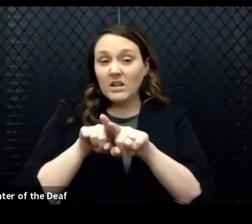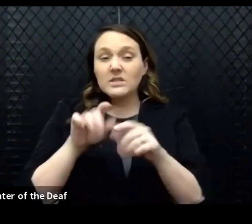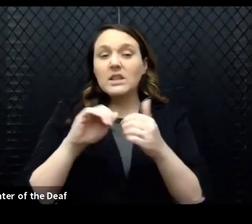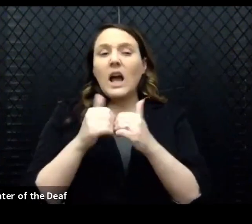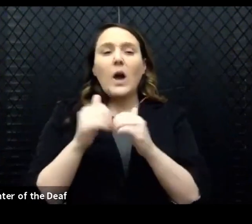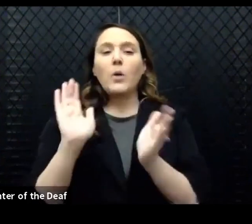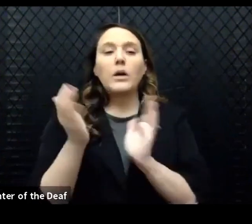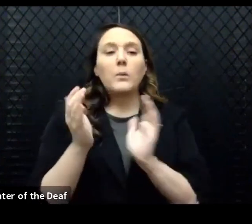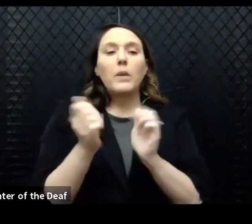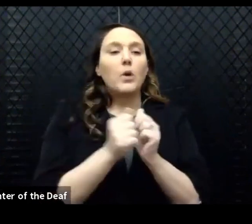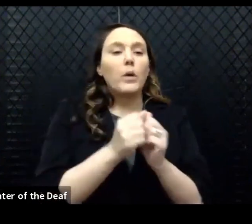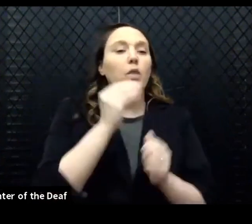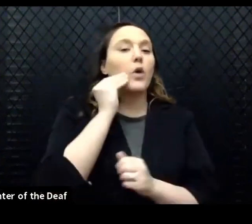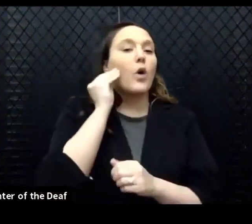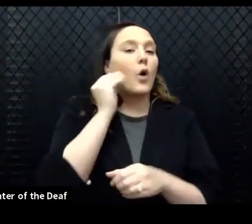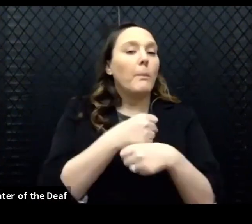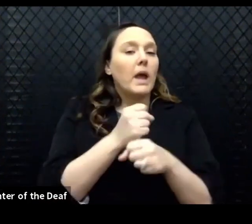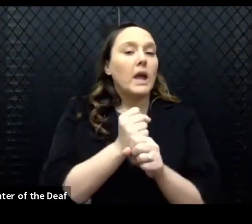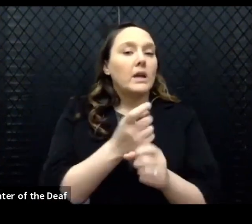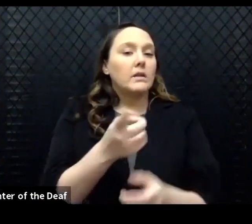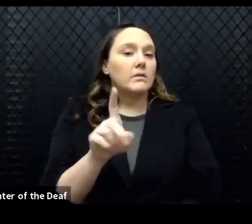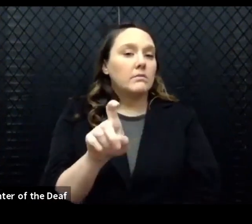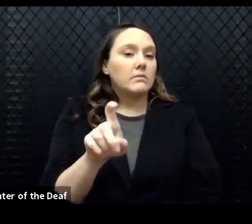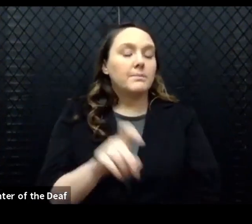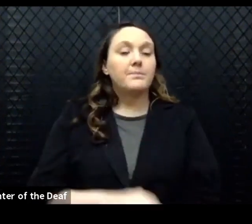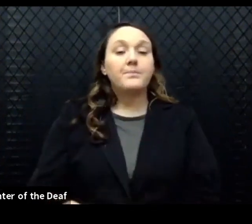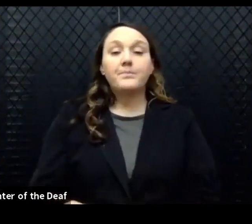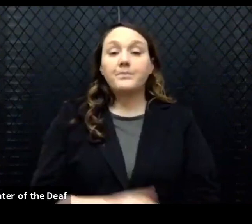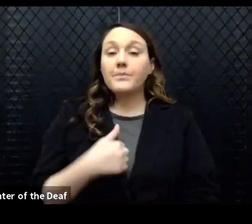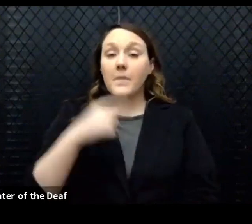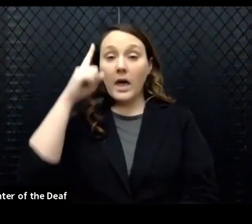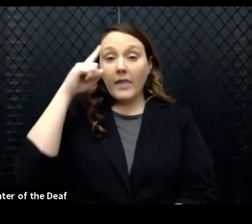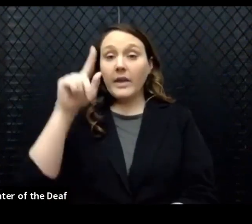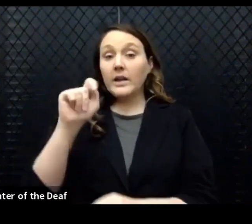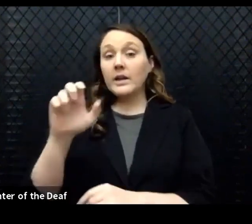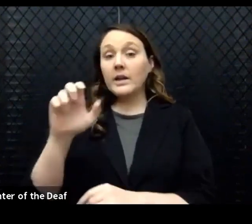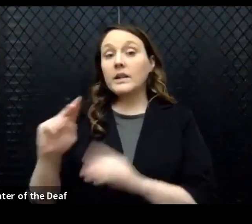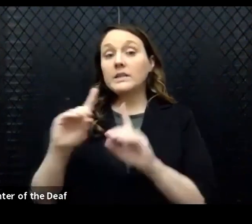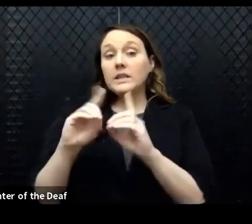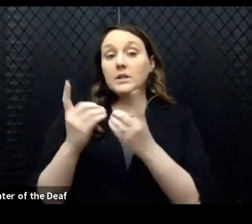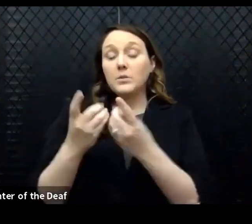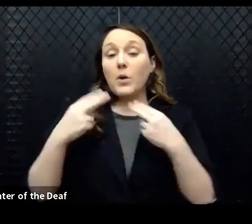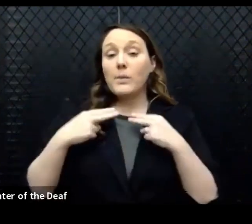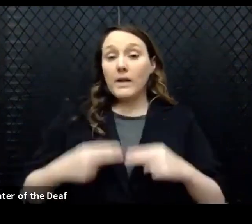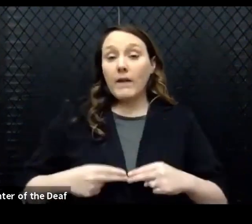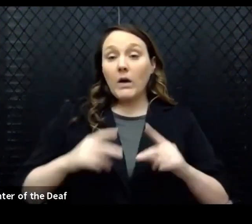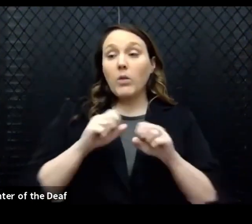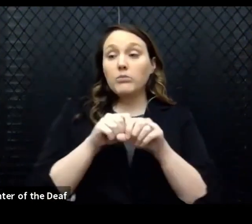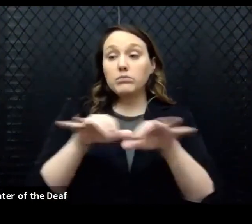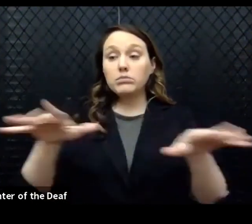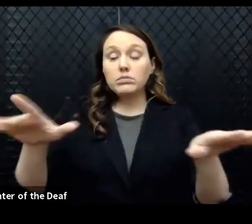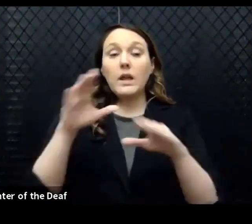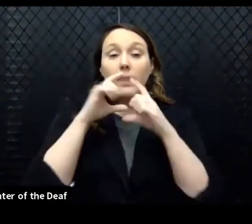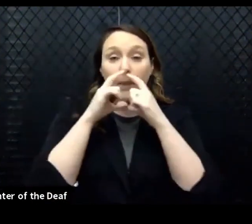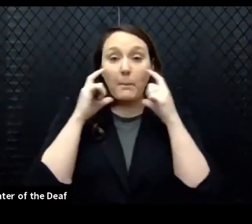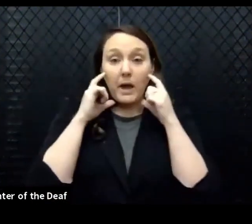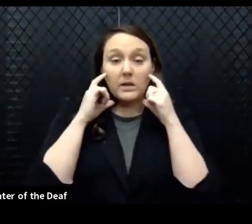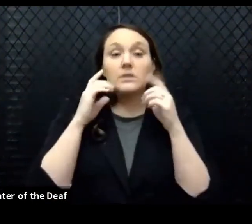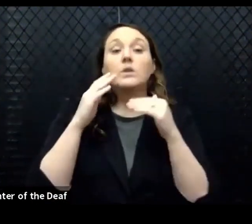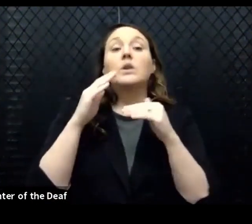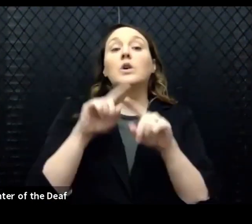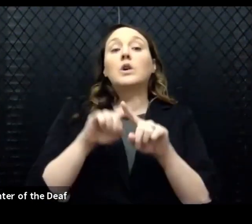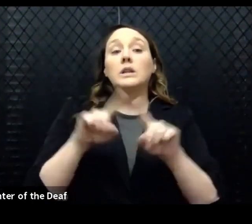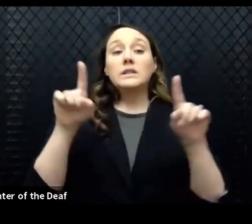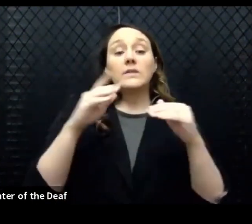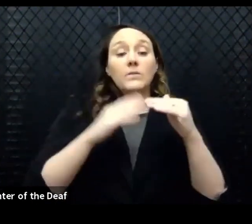homemade ones? I think the Tennessee Department of Health issued the mask. They are very different than most of the masks that